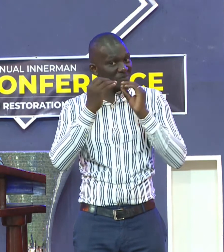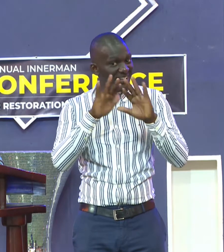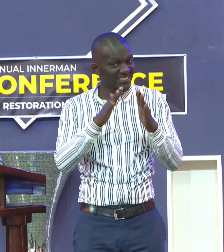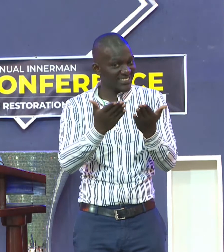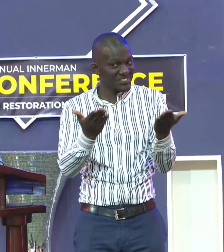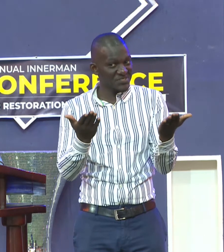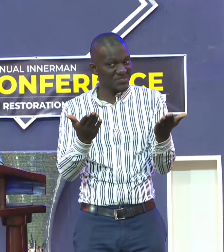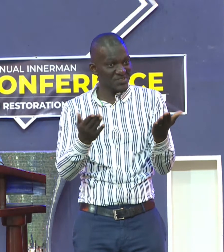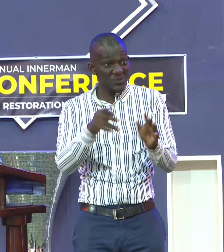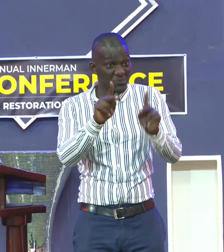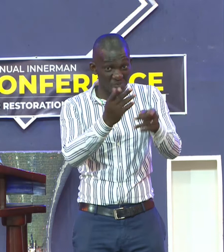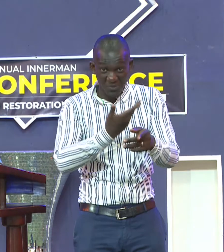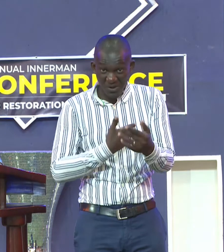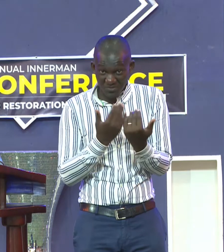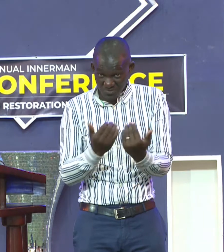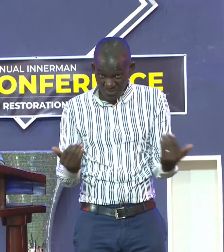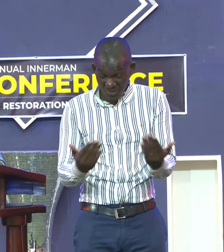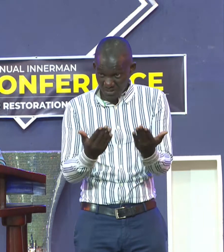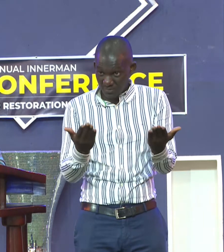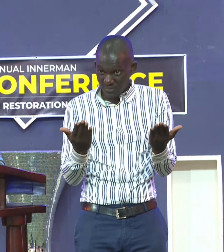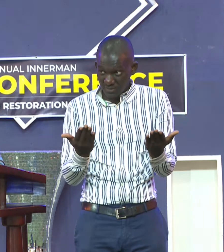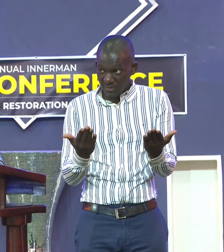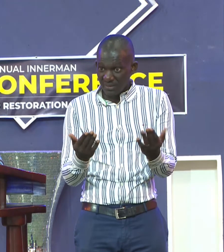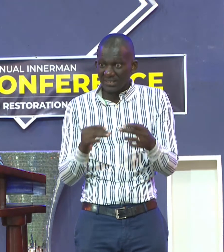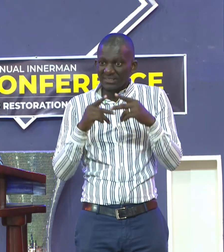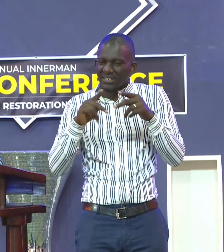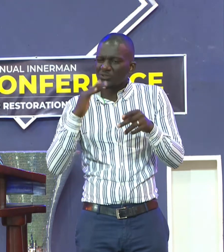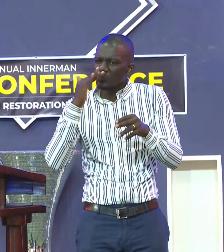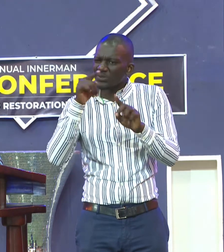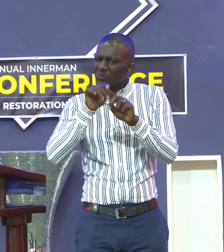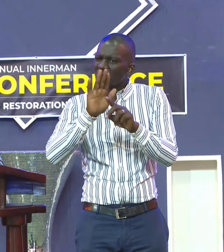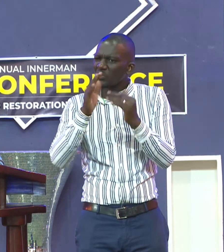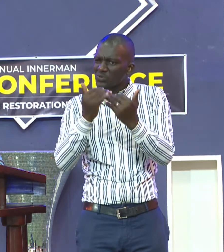blesses you, and to you who have children,